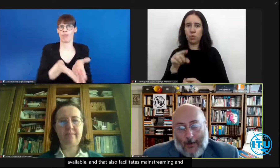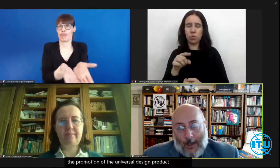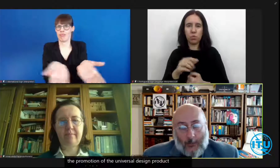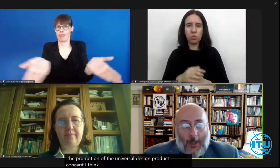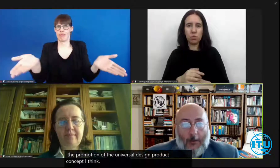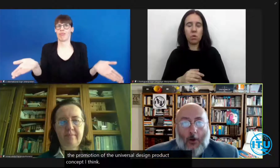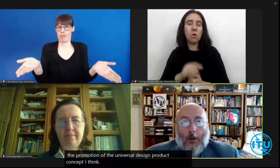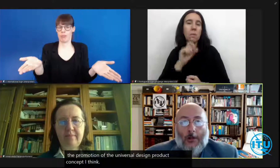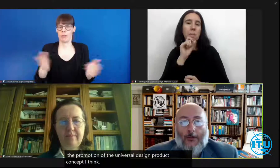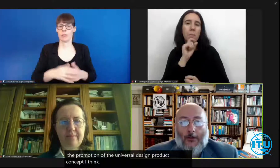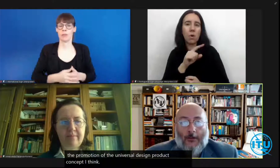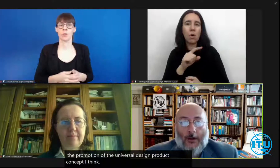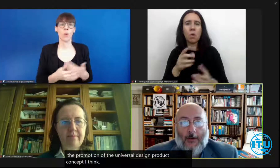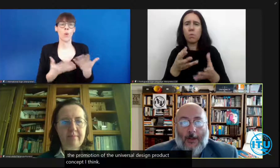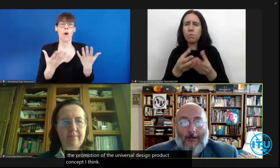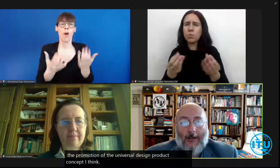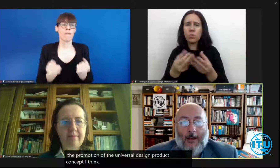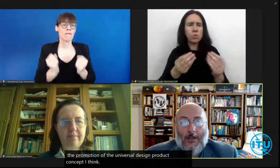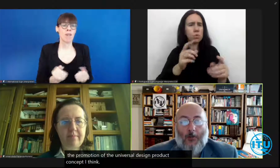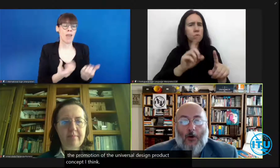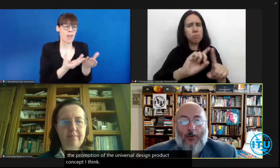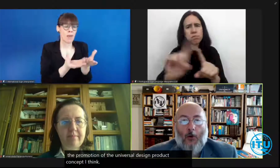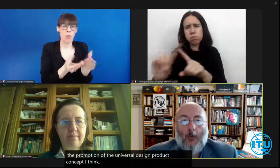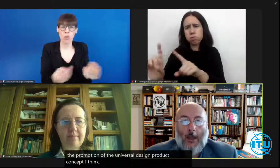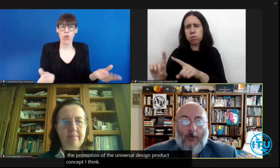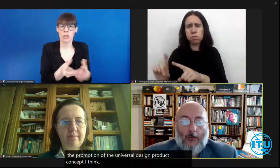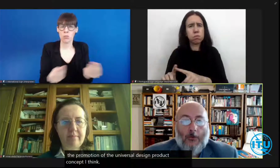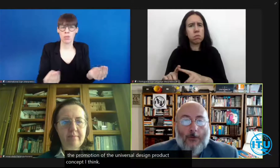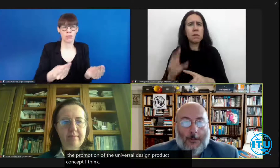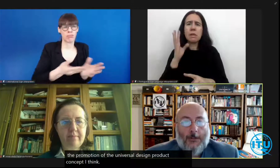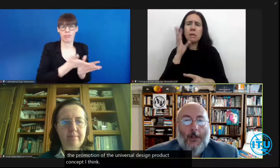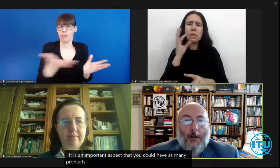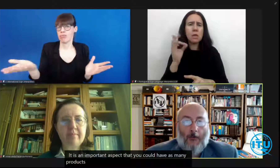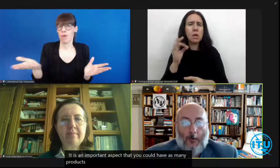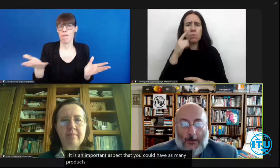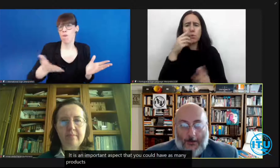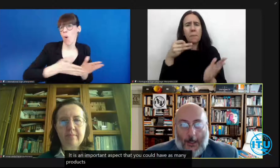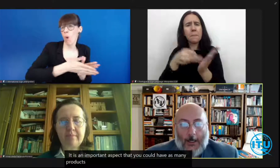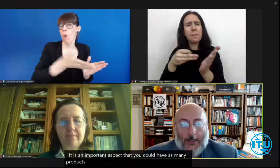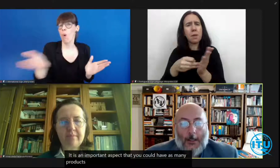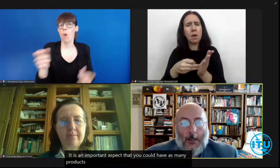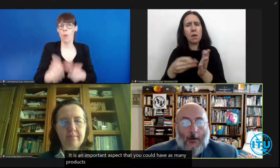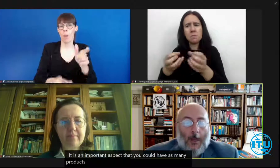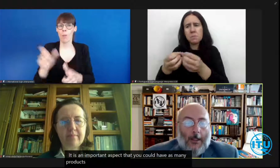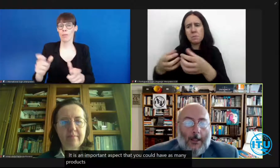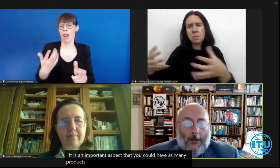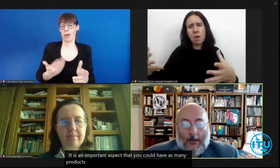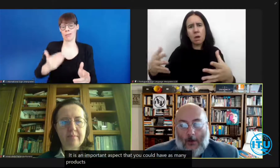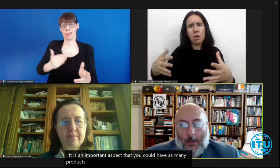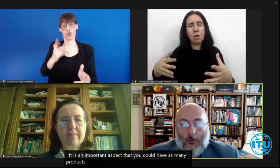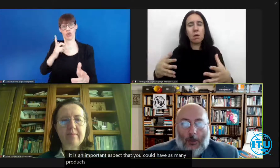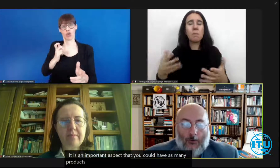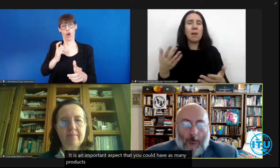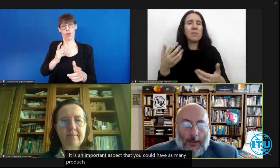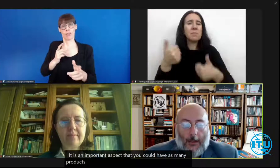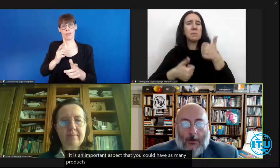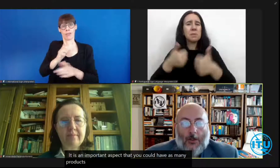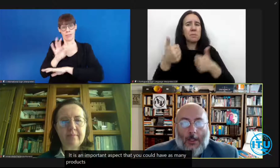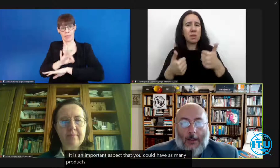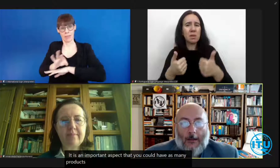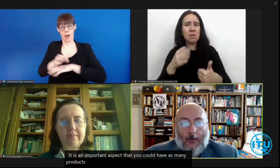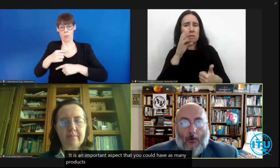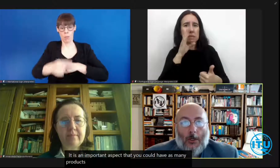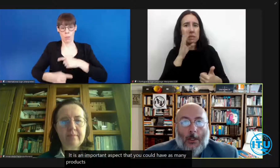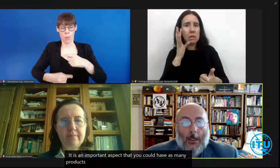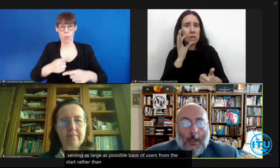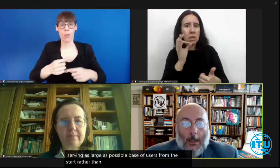could have as many products serving as large as possible base of users from the start, rather than trying to retrofit, and